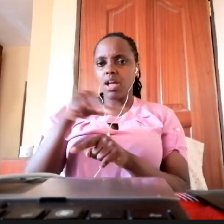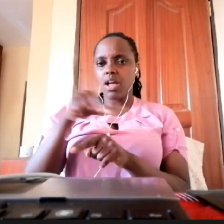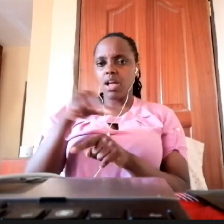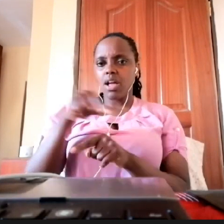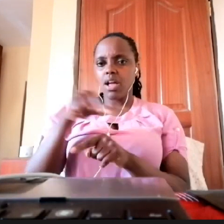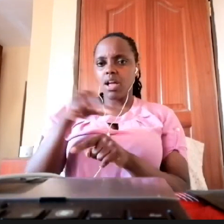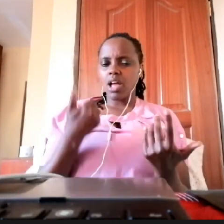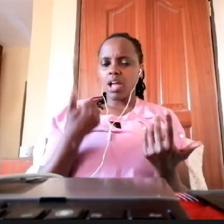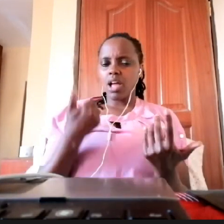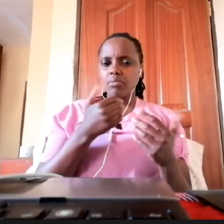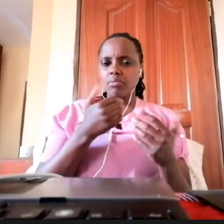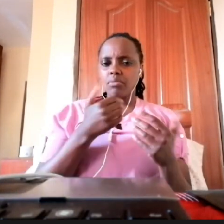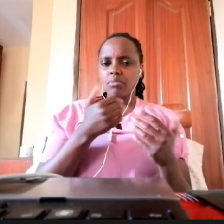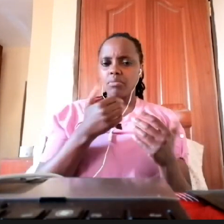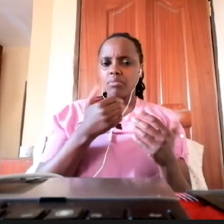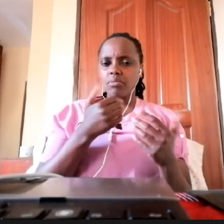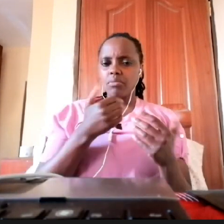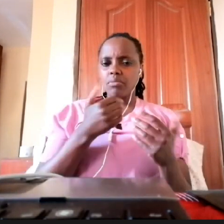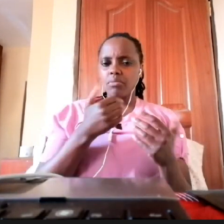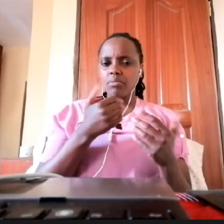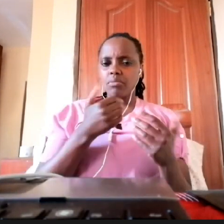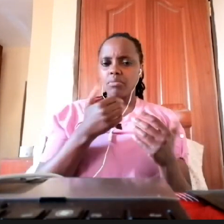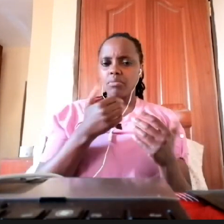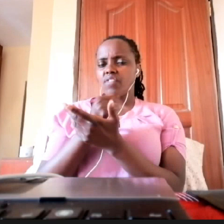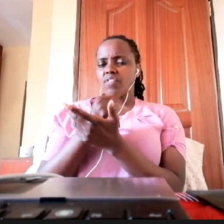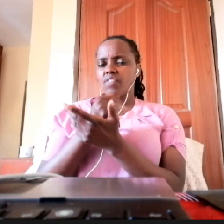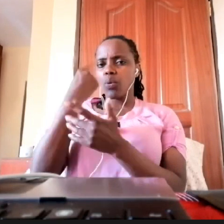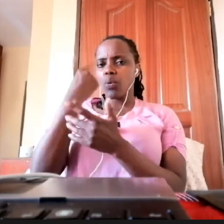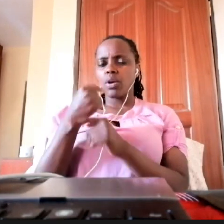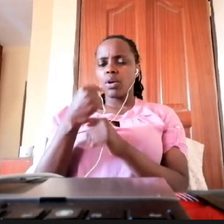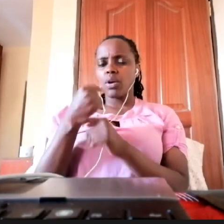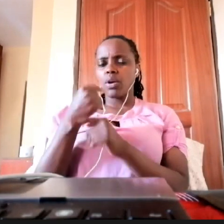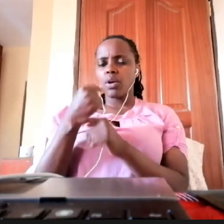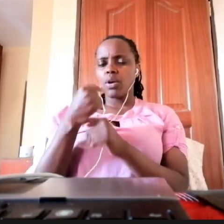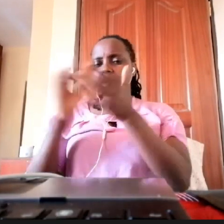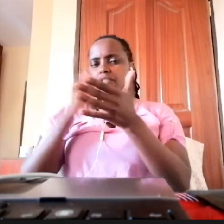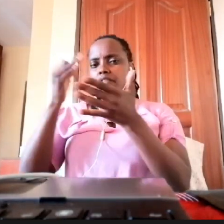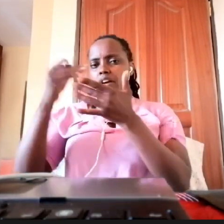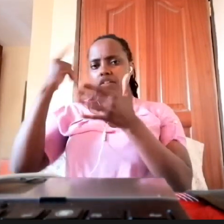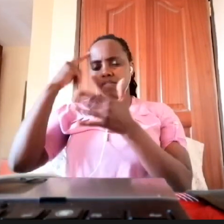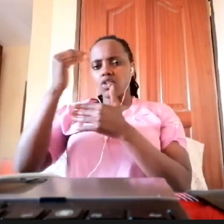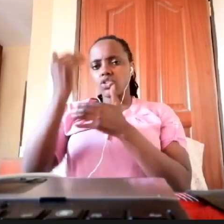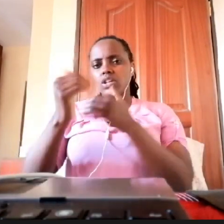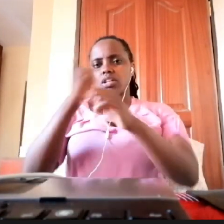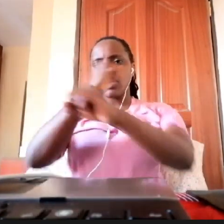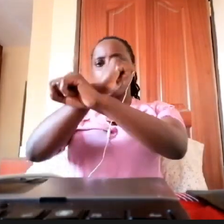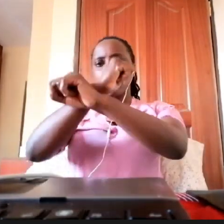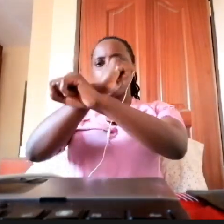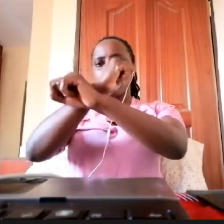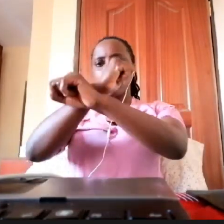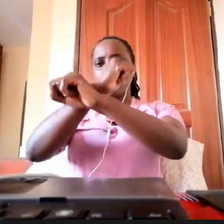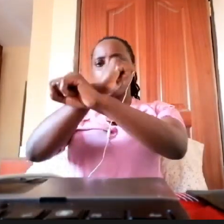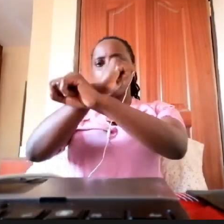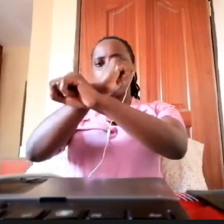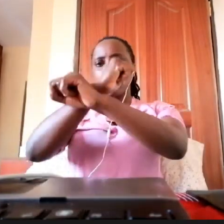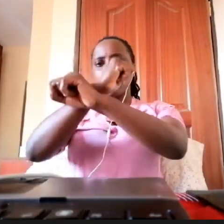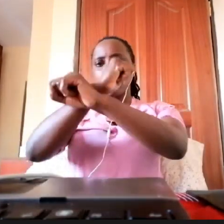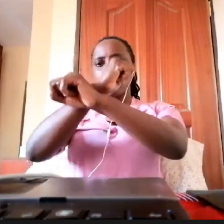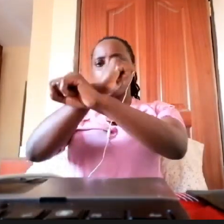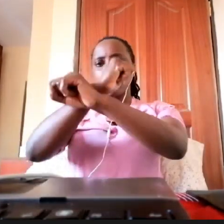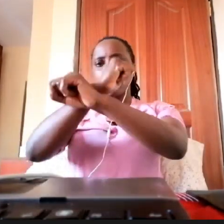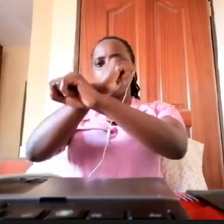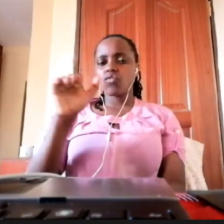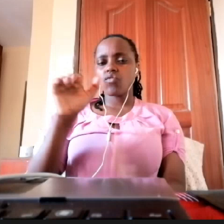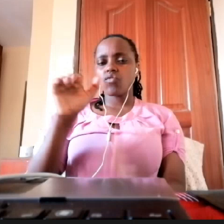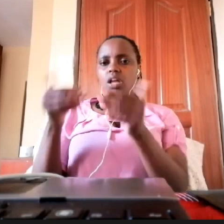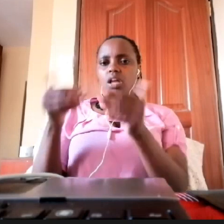Children Dakar office, who are the main funders of Child Protection Alliance in the Gambia. on how